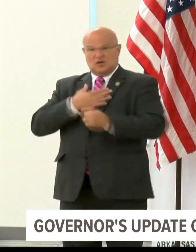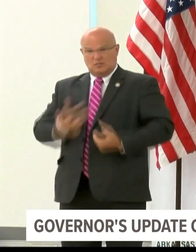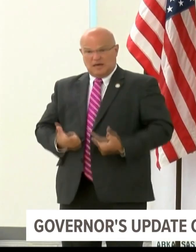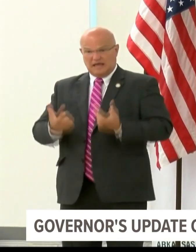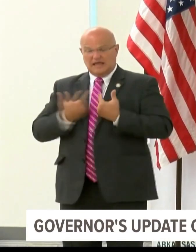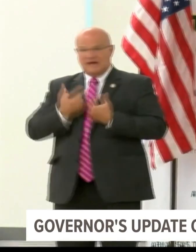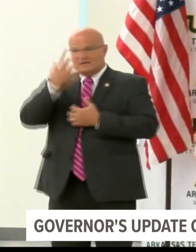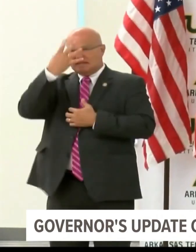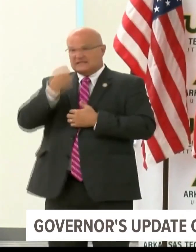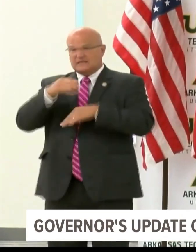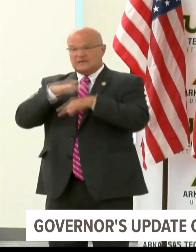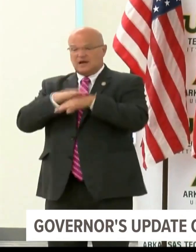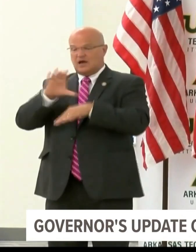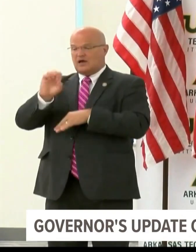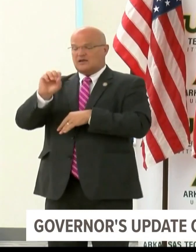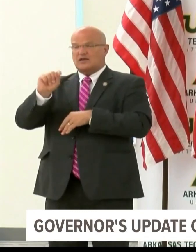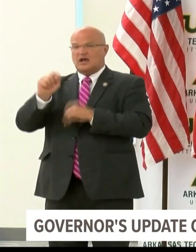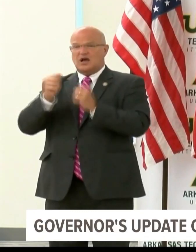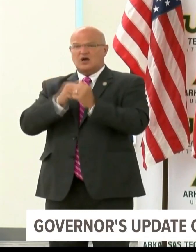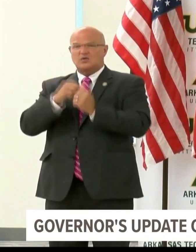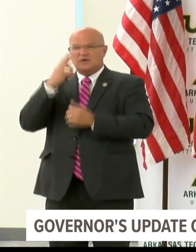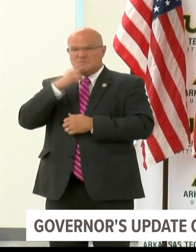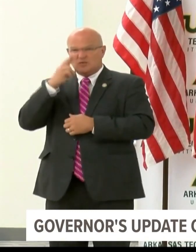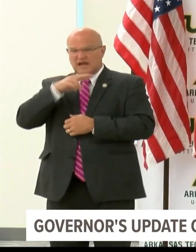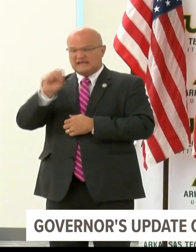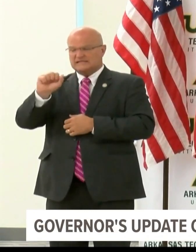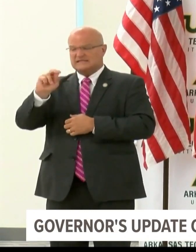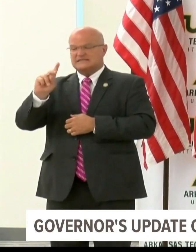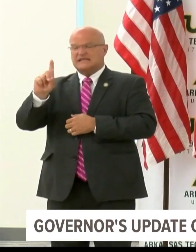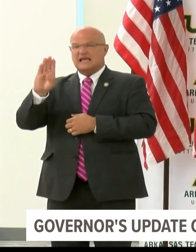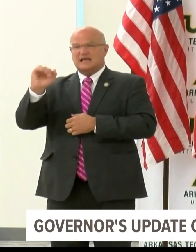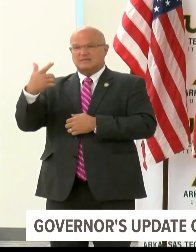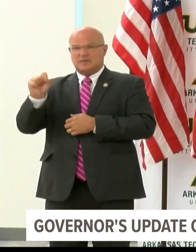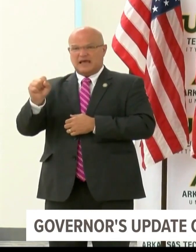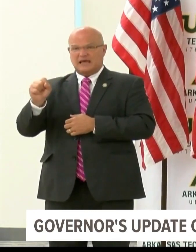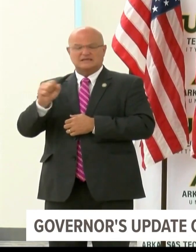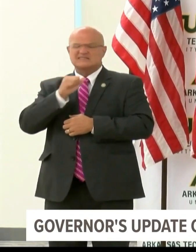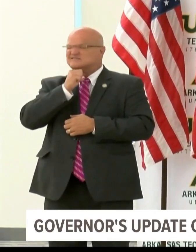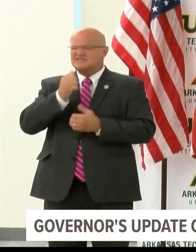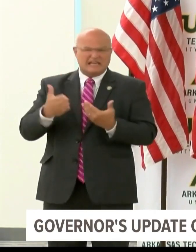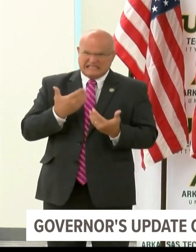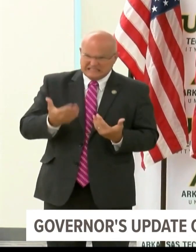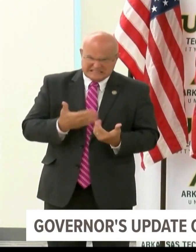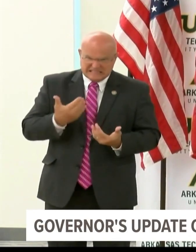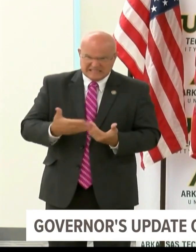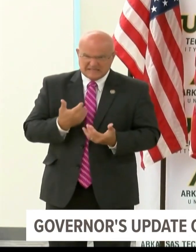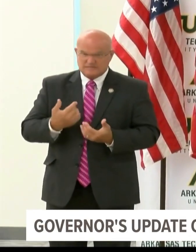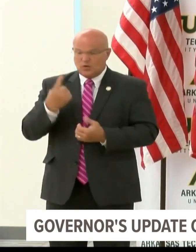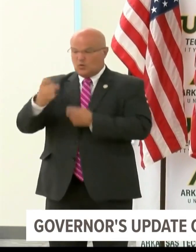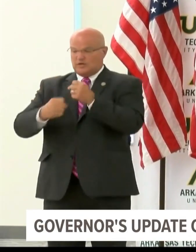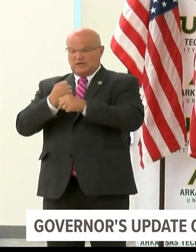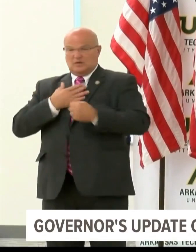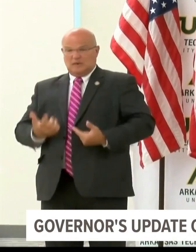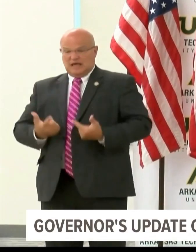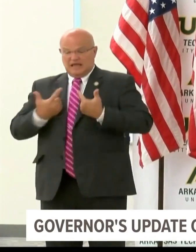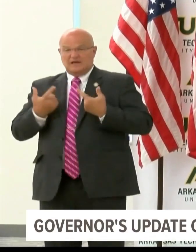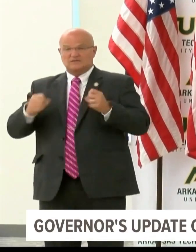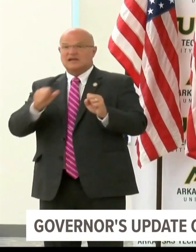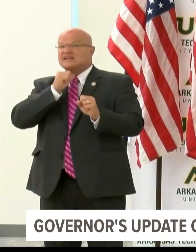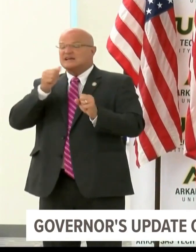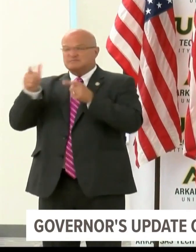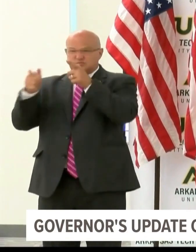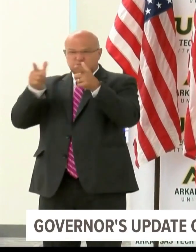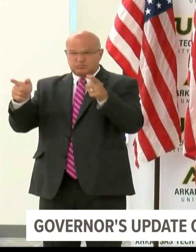life sleeping on a cot surrounded by dirt, rats, and sandbags. That was inconvenient. I spent a year of my life trying to not